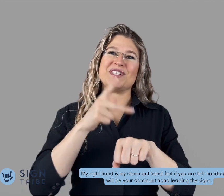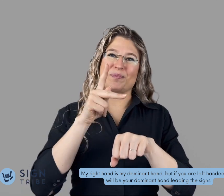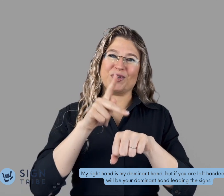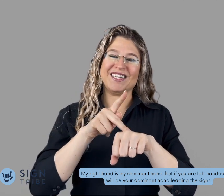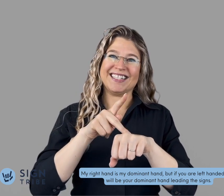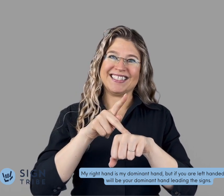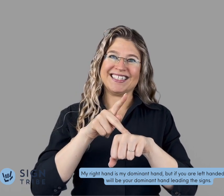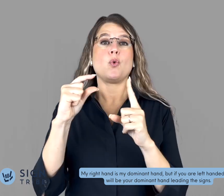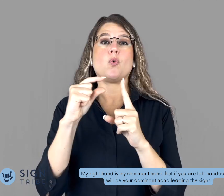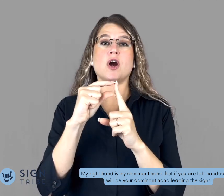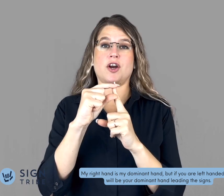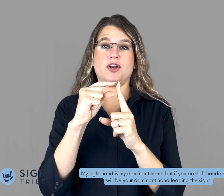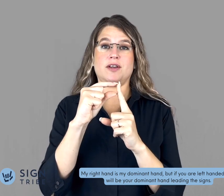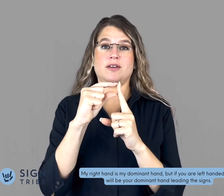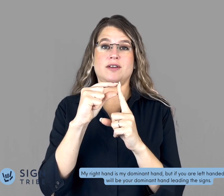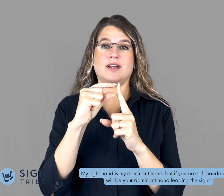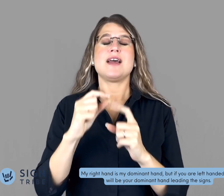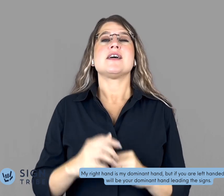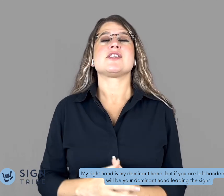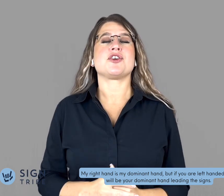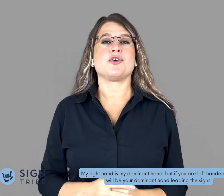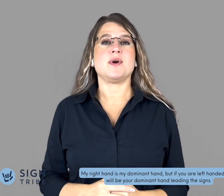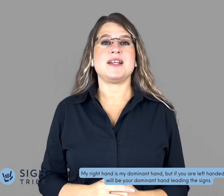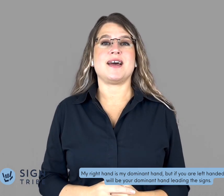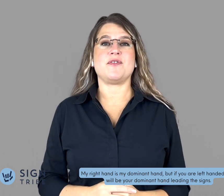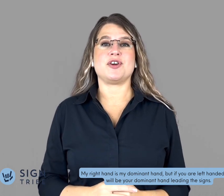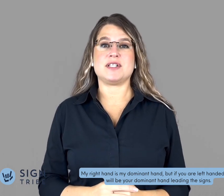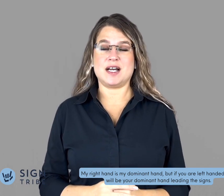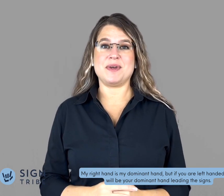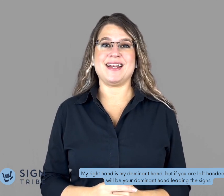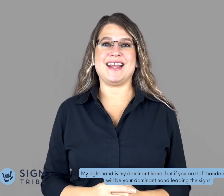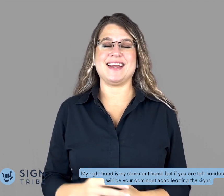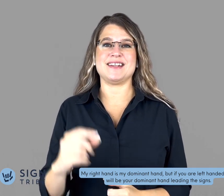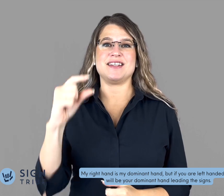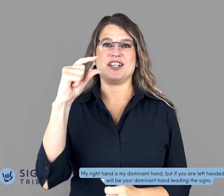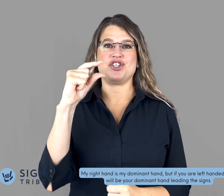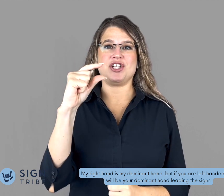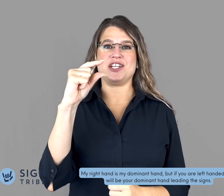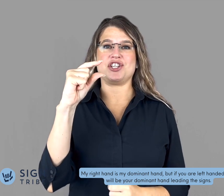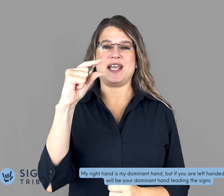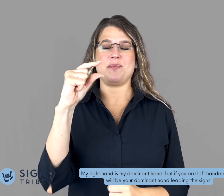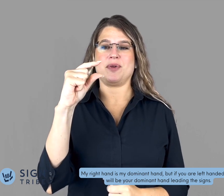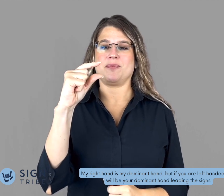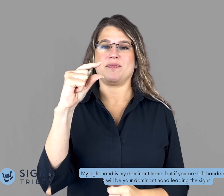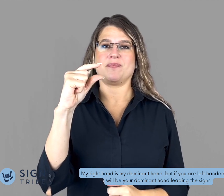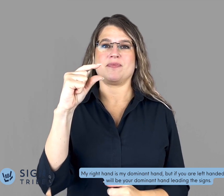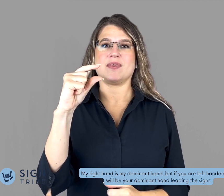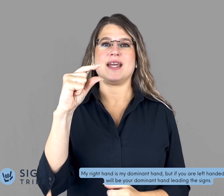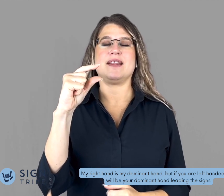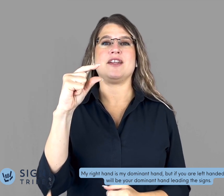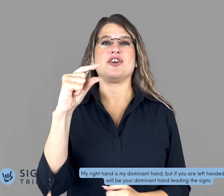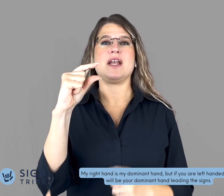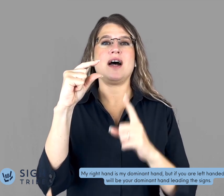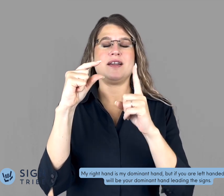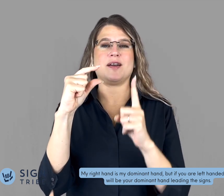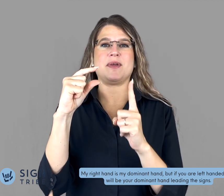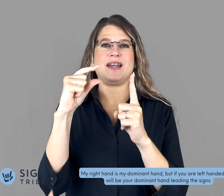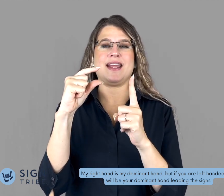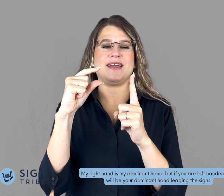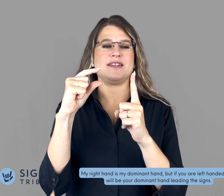Principal. Word. So you're going to have your dominant hand in a G shape, and then your non-dominant hand with